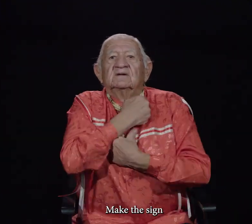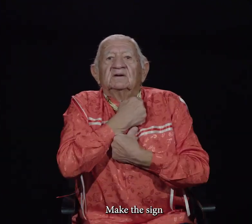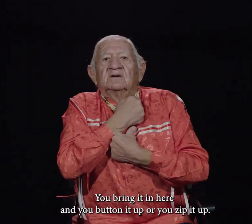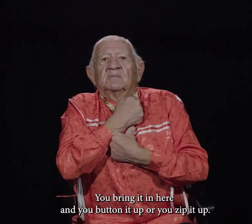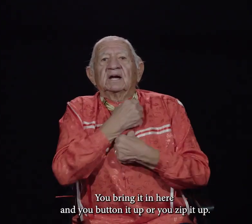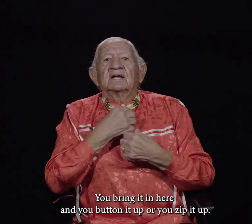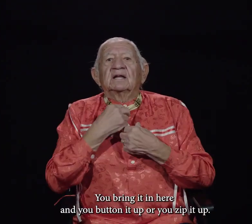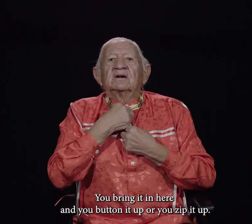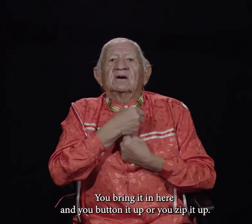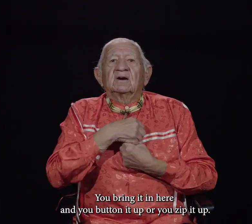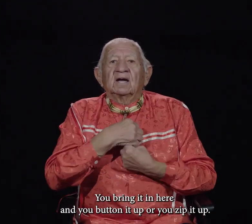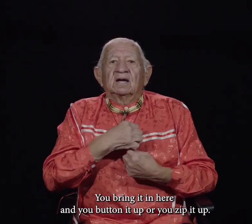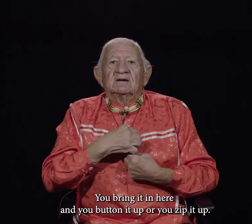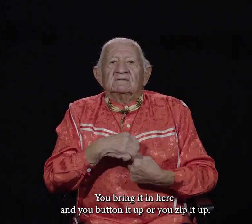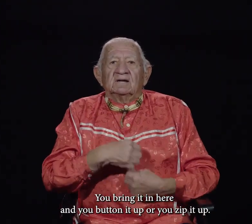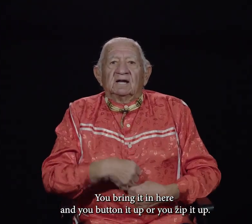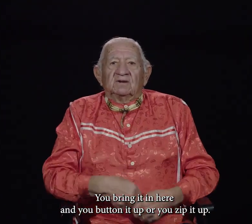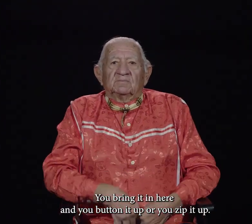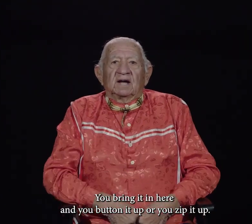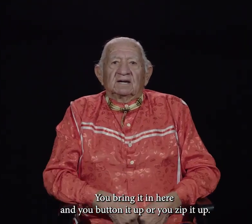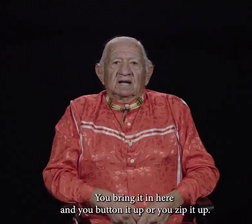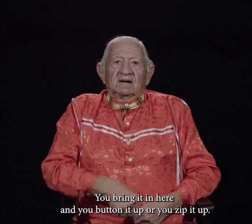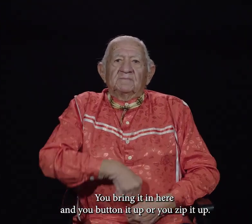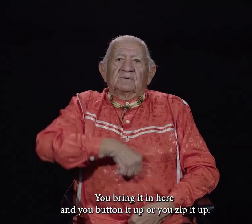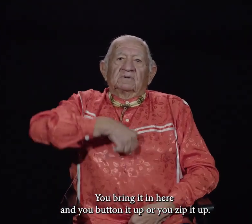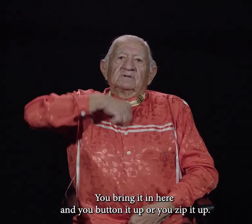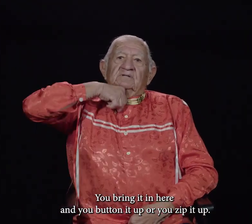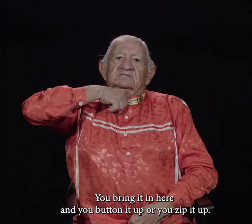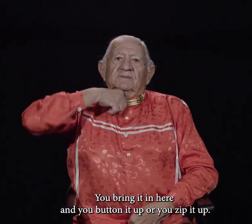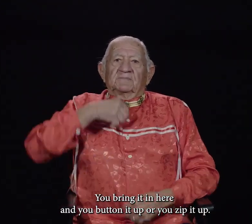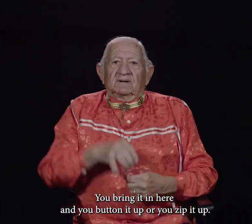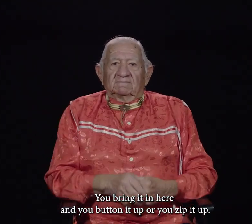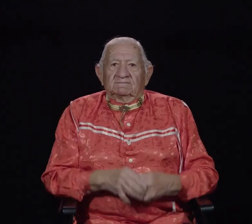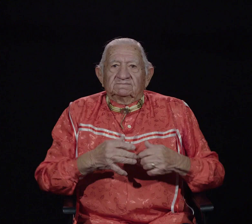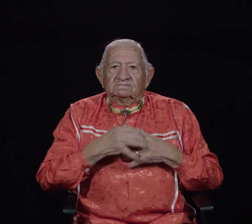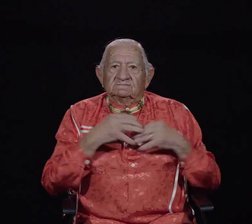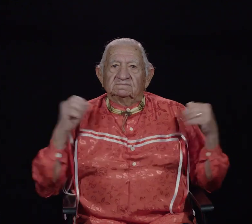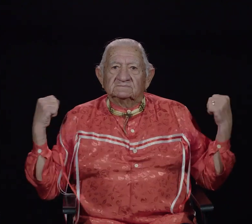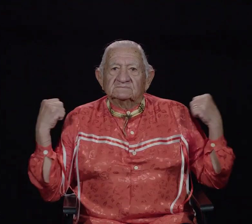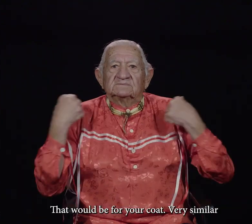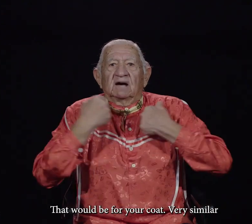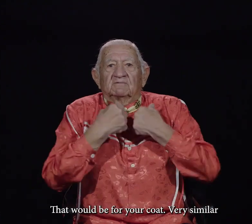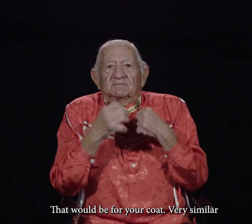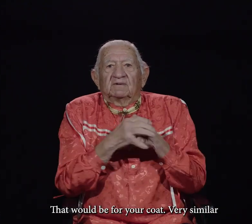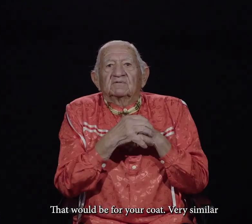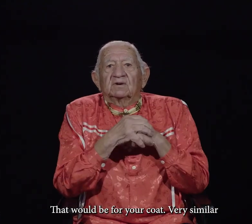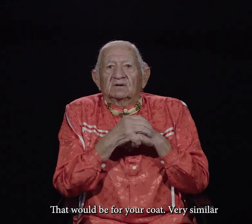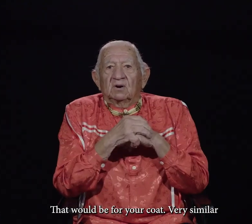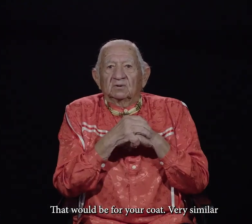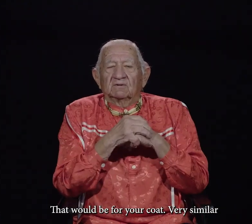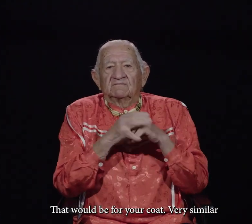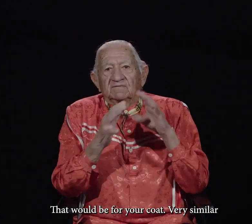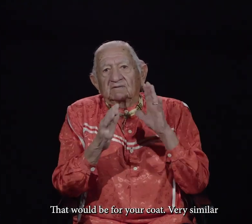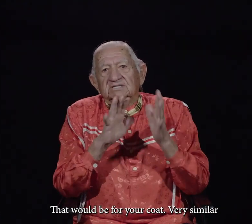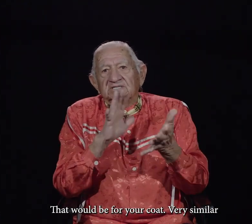You bring it in here, and you button it up or you zip it up. That would be for your coat. Very